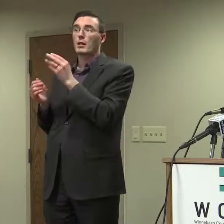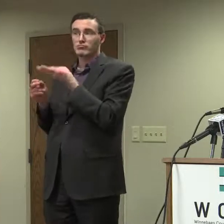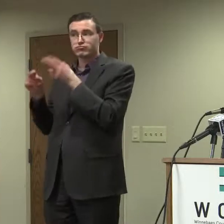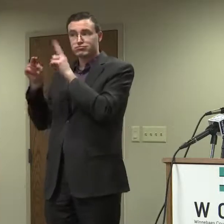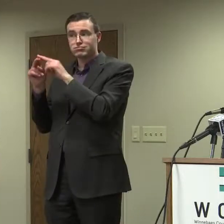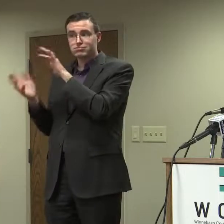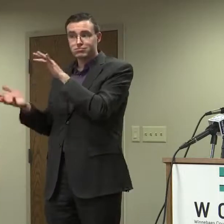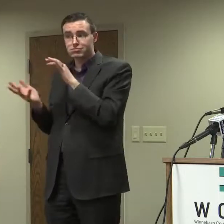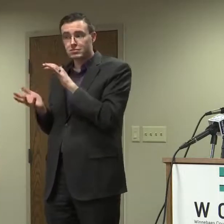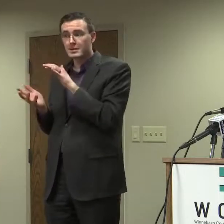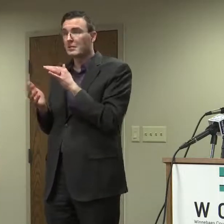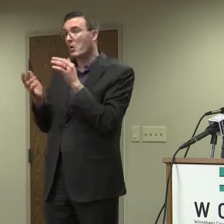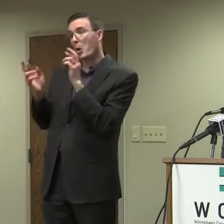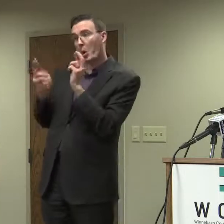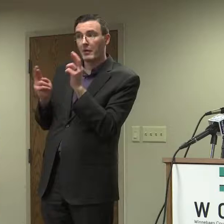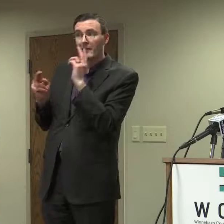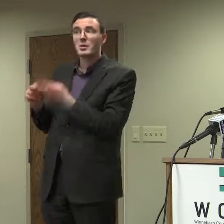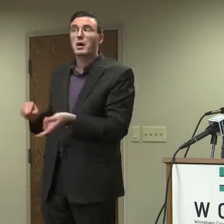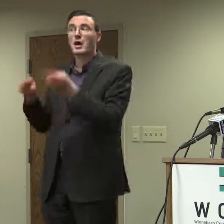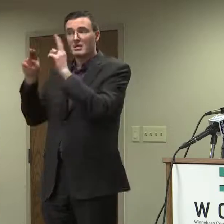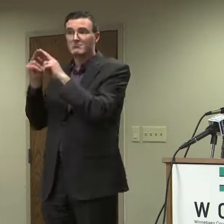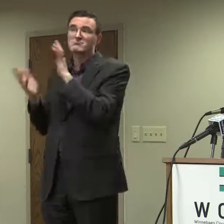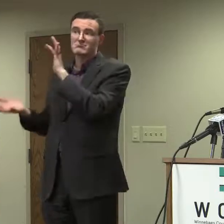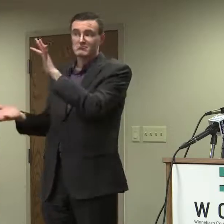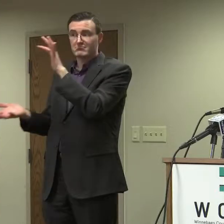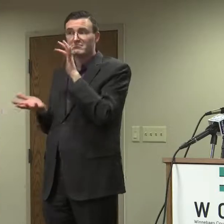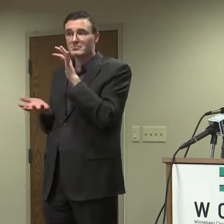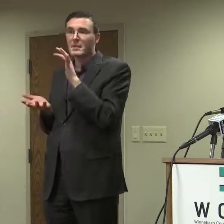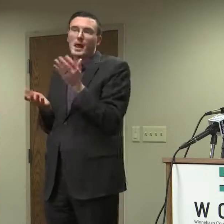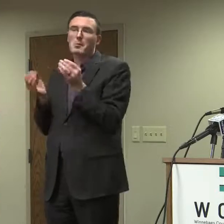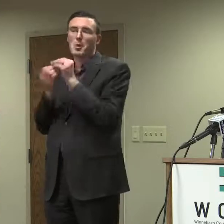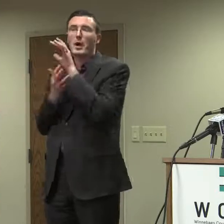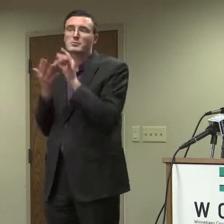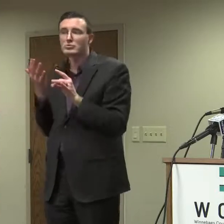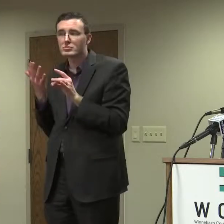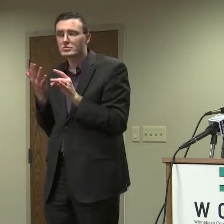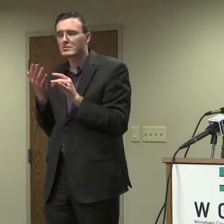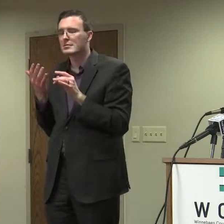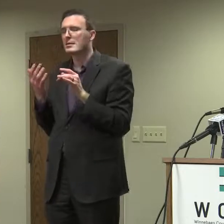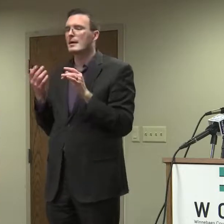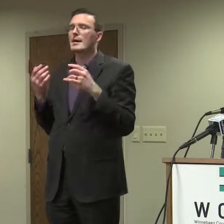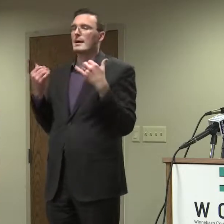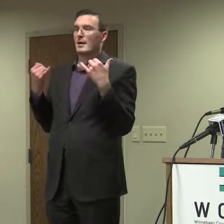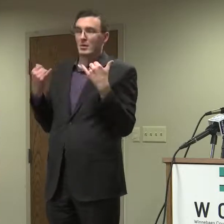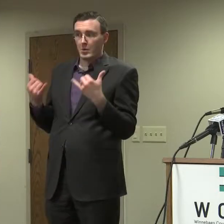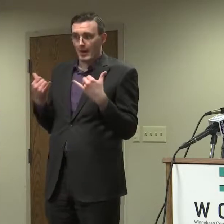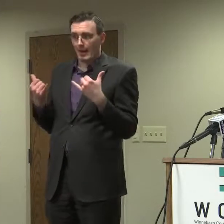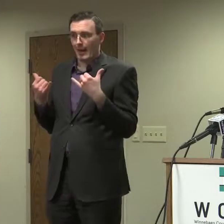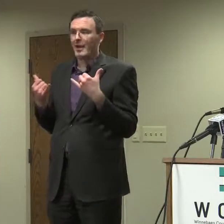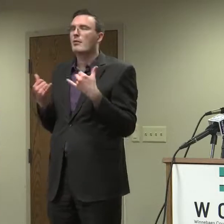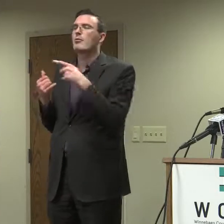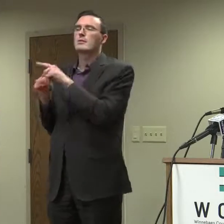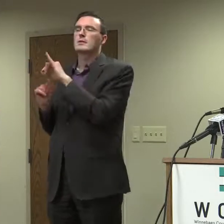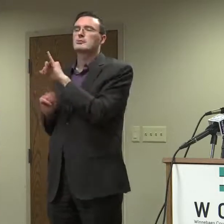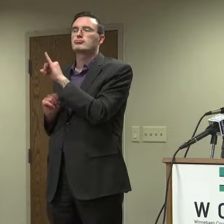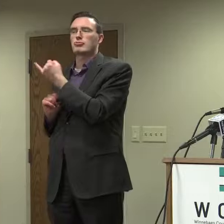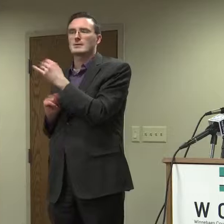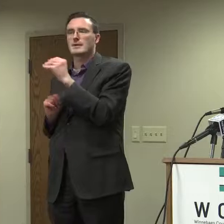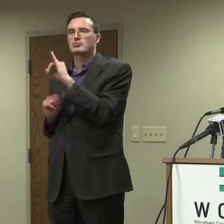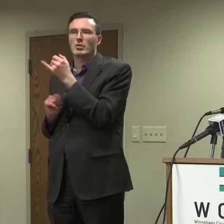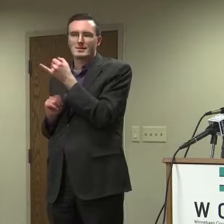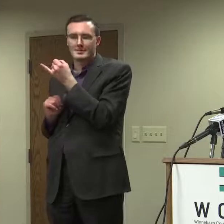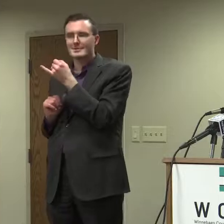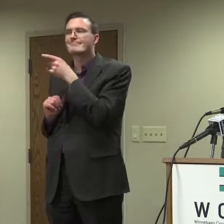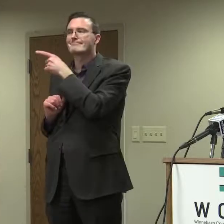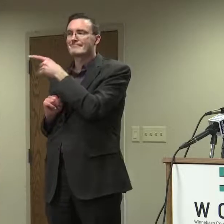Hopefully that brings more vaccine into the region and another option. We understand that right now it looks like that is one injection, so logistically